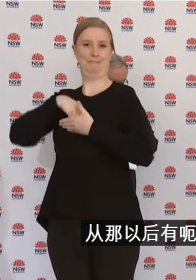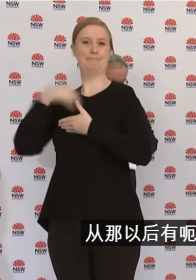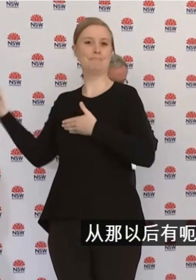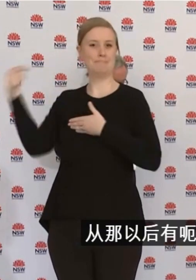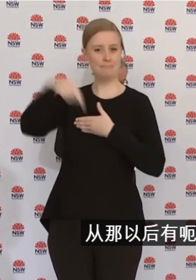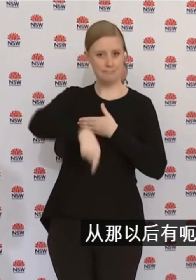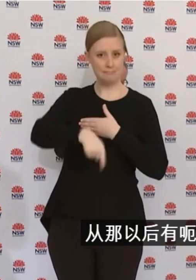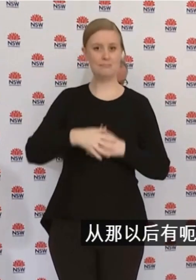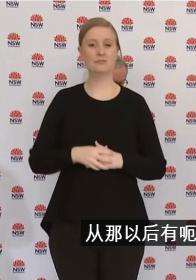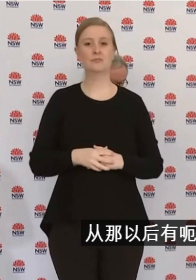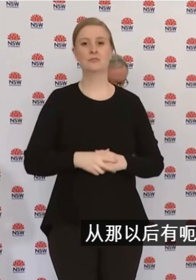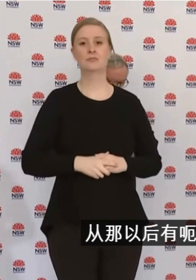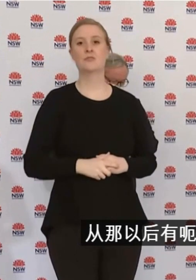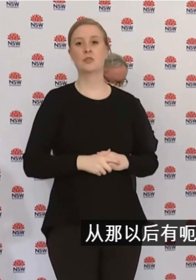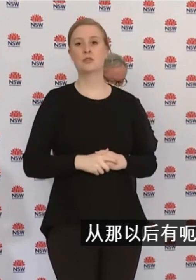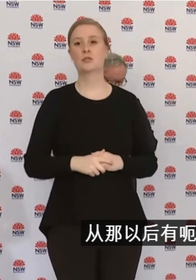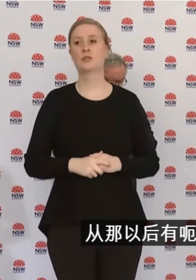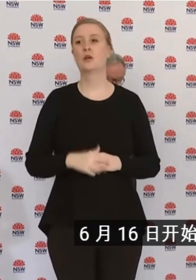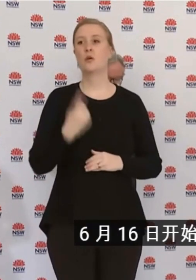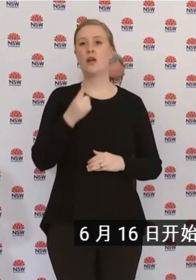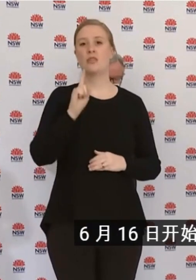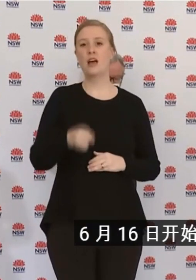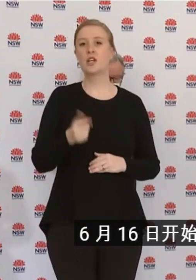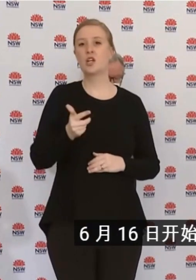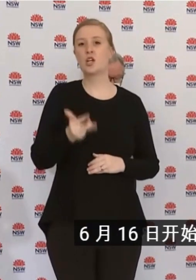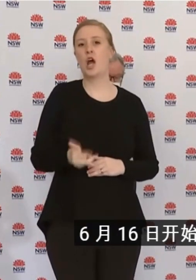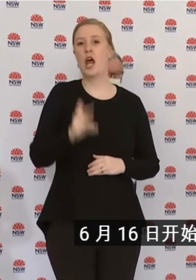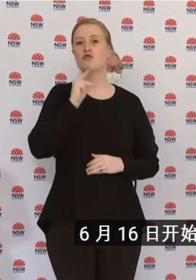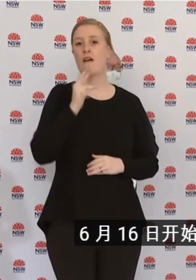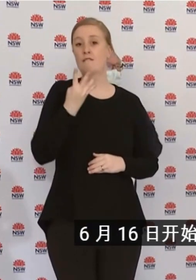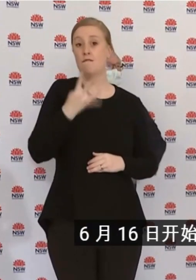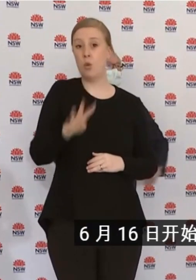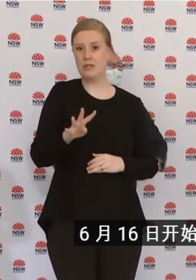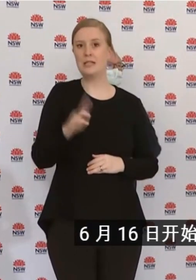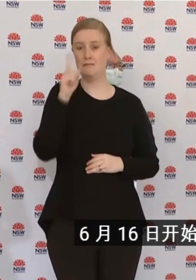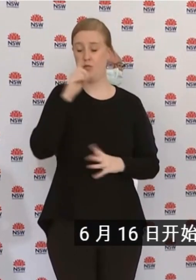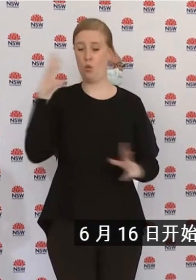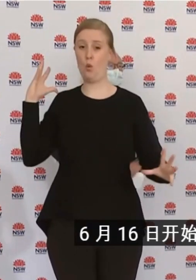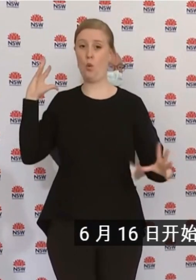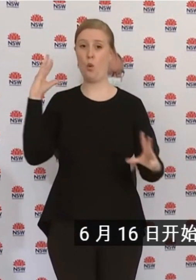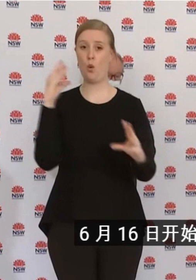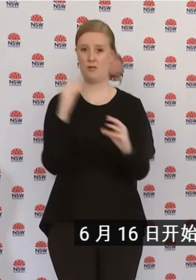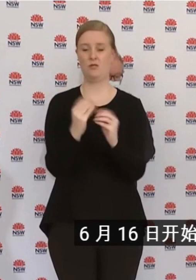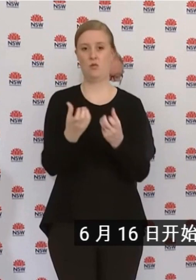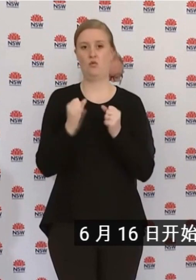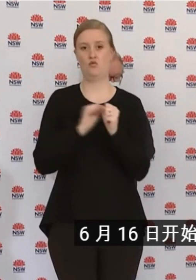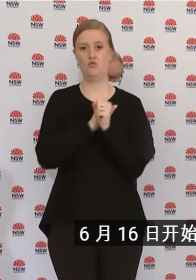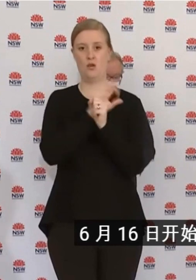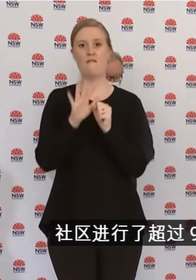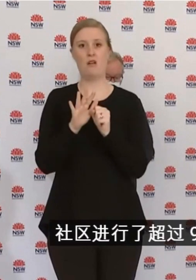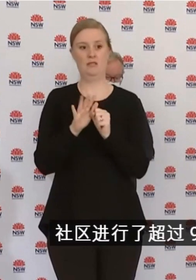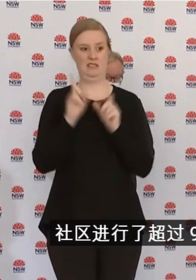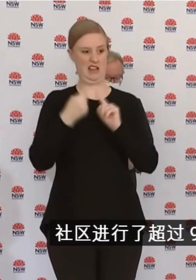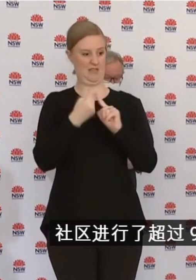1,940 locally acquired cases since this epidemic began on the 16th of June. Pleasingly, we